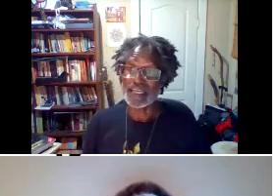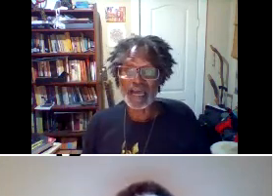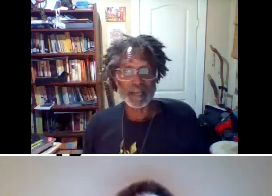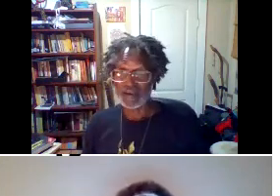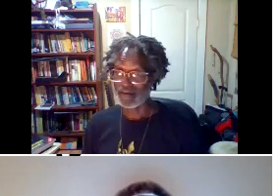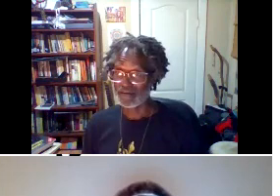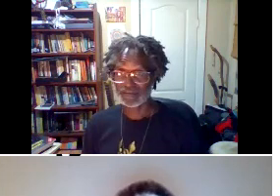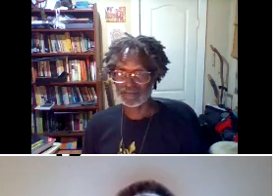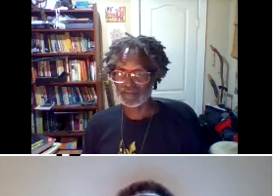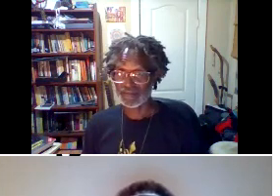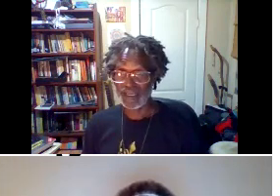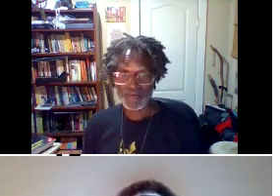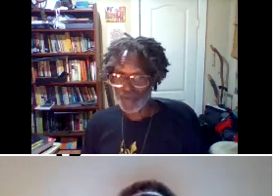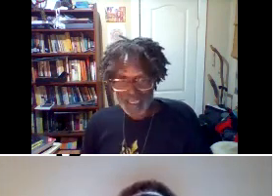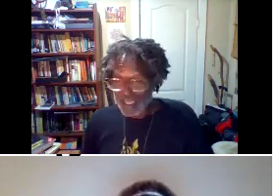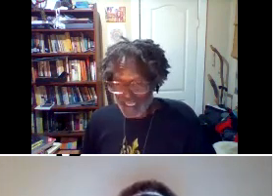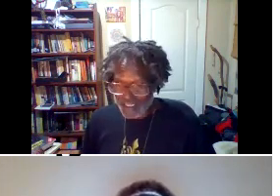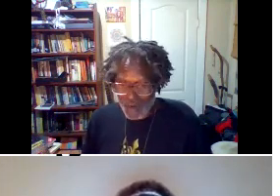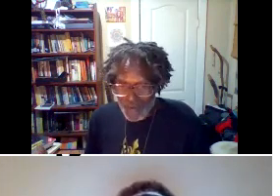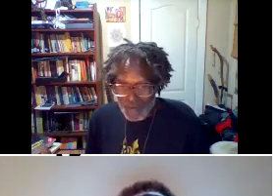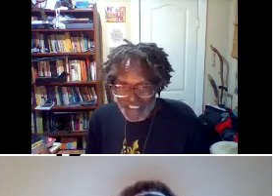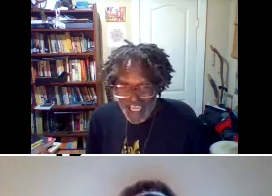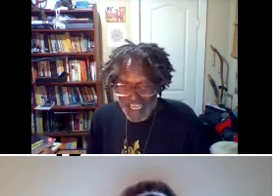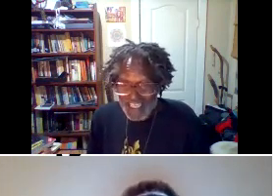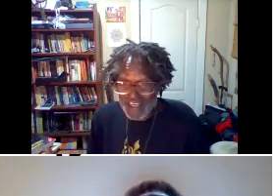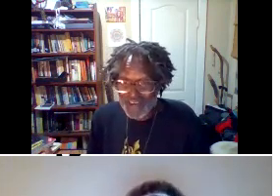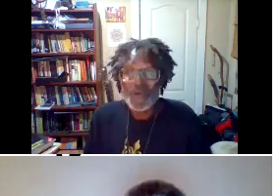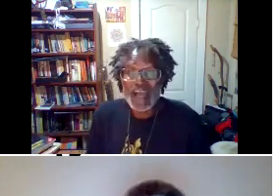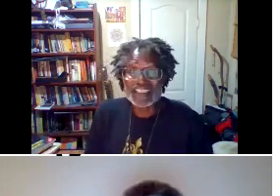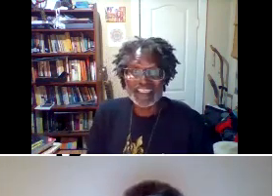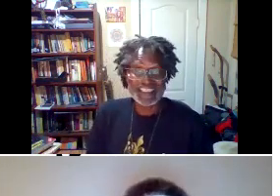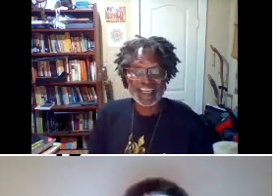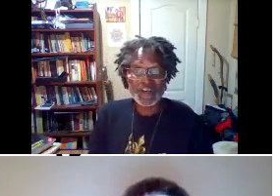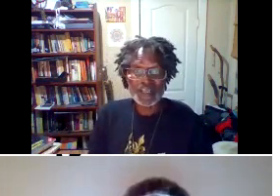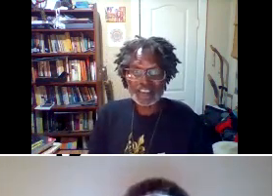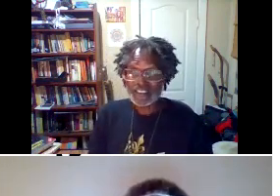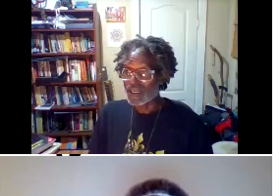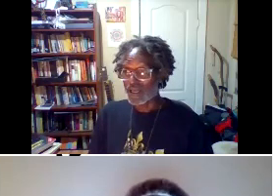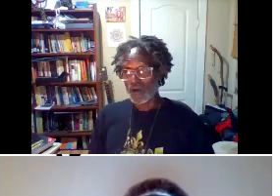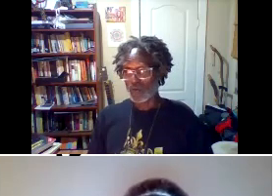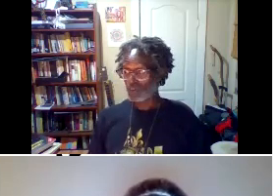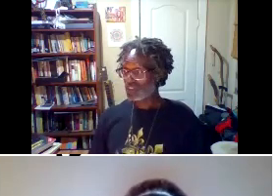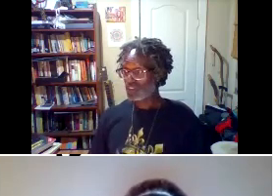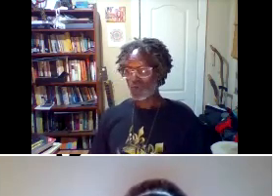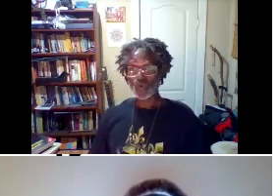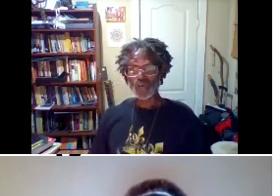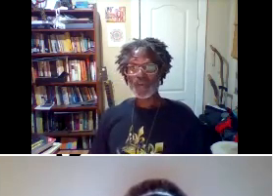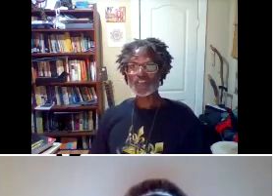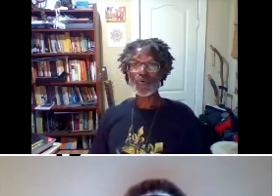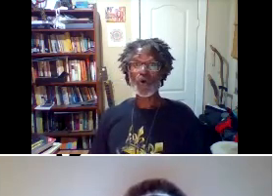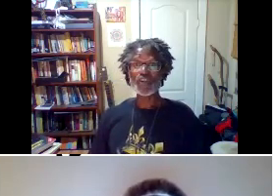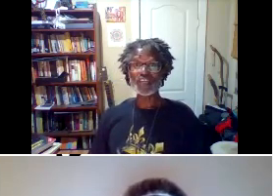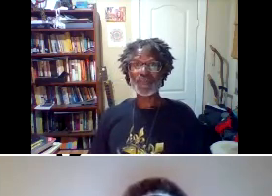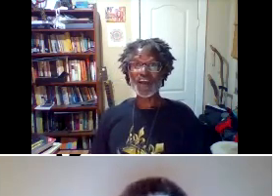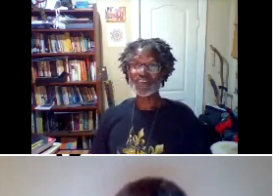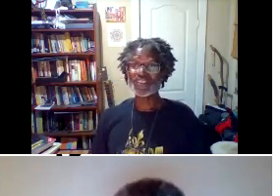common denominator. And Yes. that's why we were just like, Thank you. you know, you asking, is there any questions? Well, shoot, let me